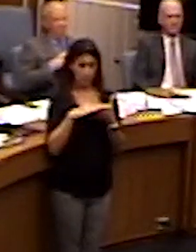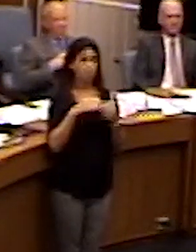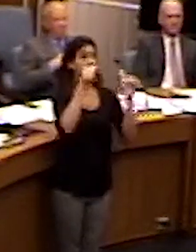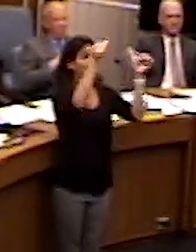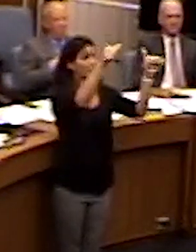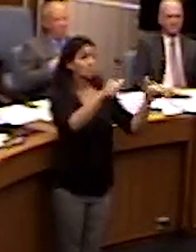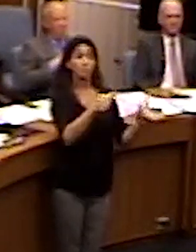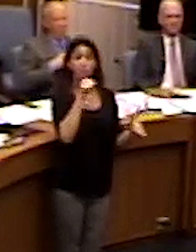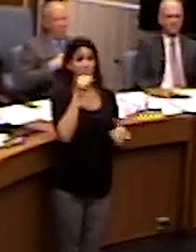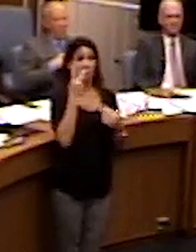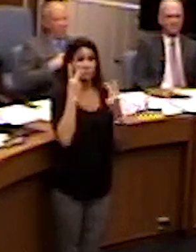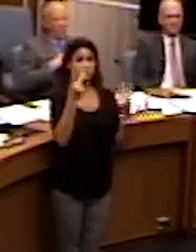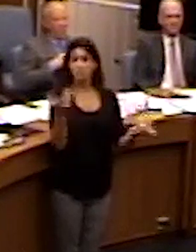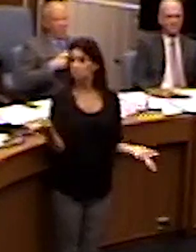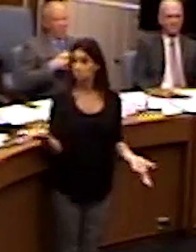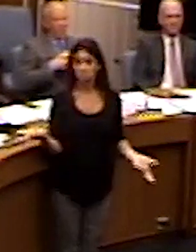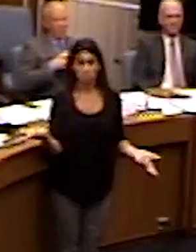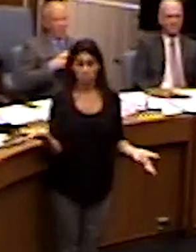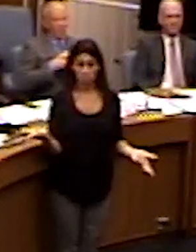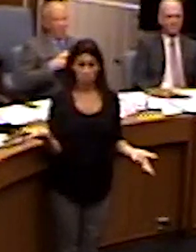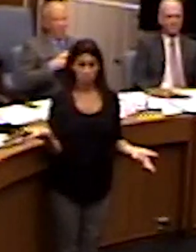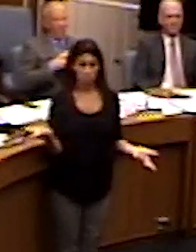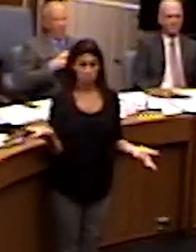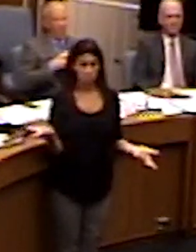posters weren't up at the township.